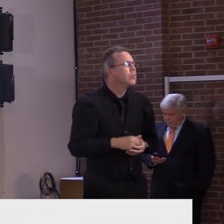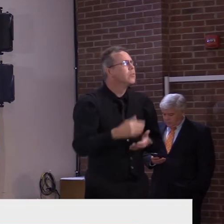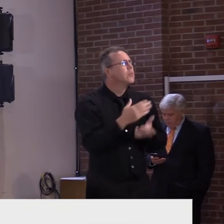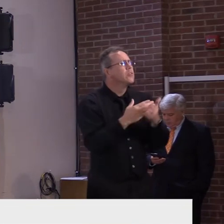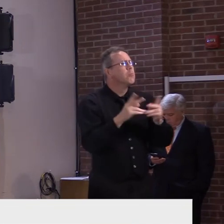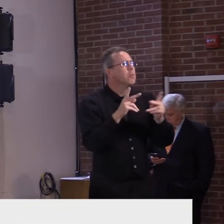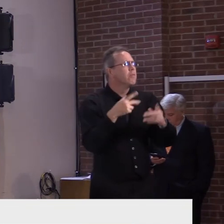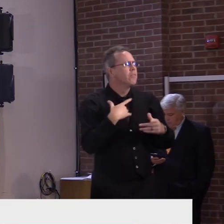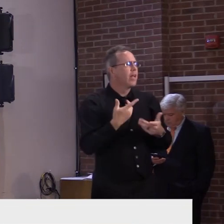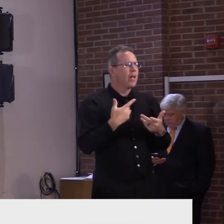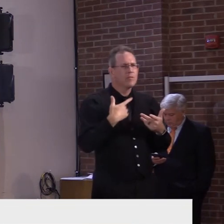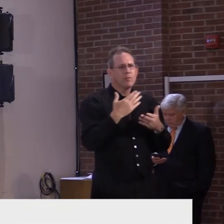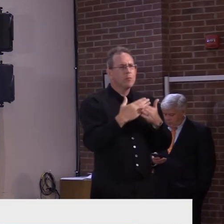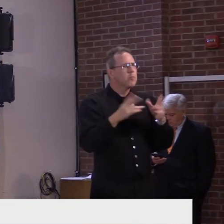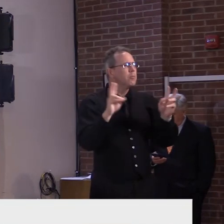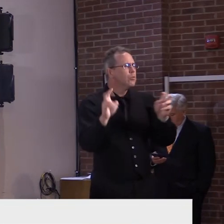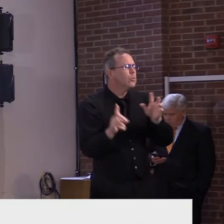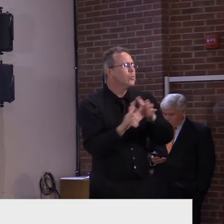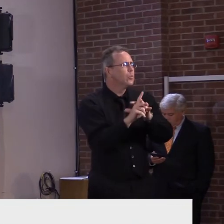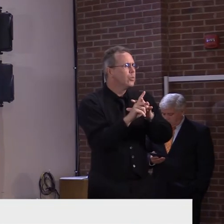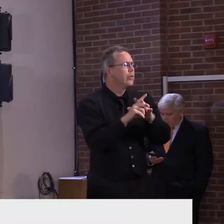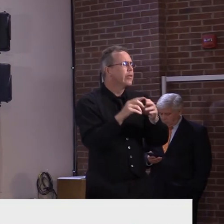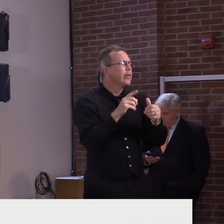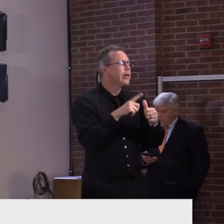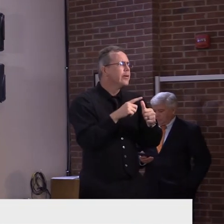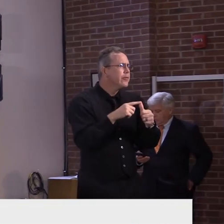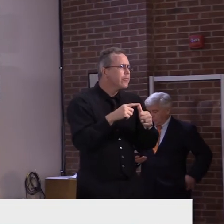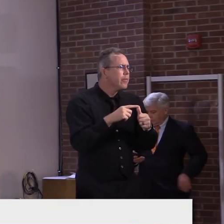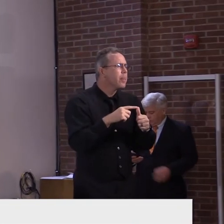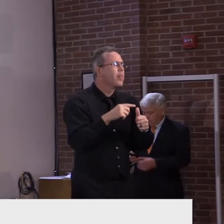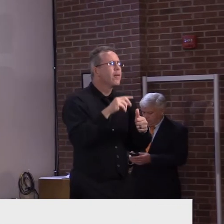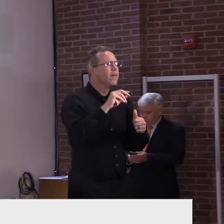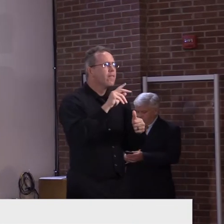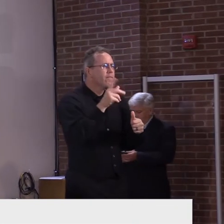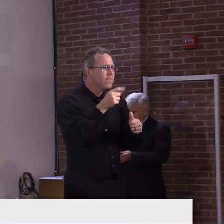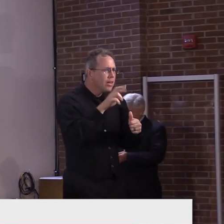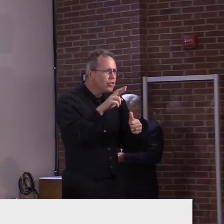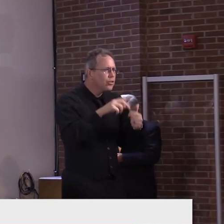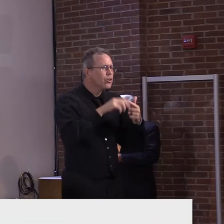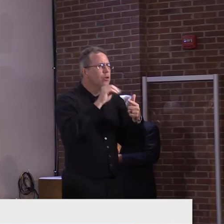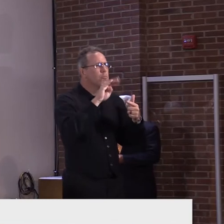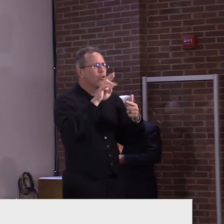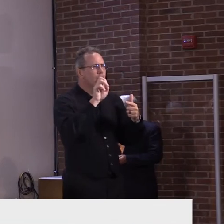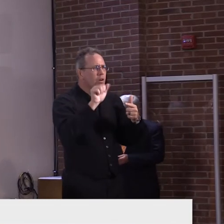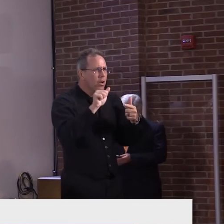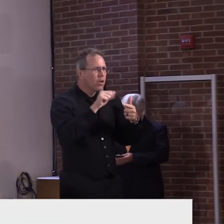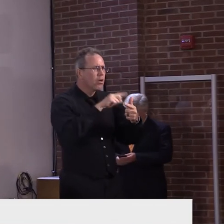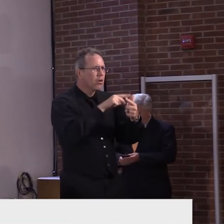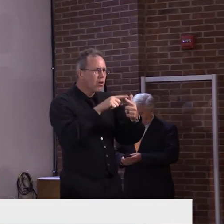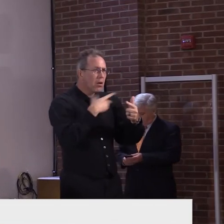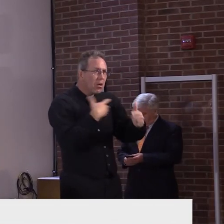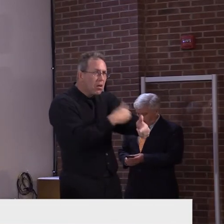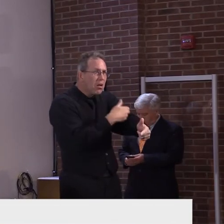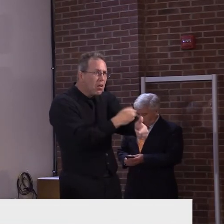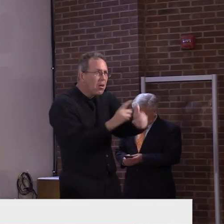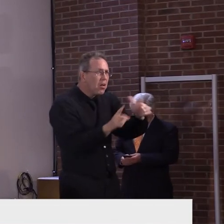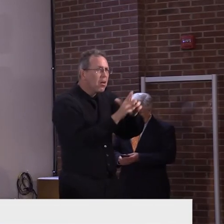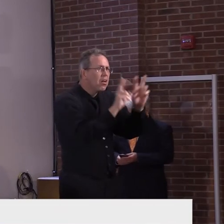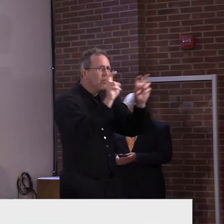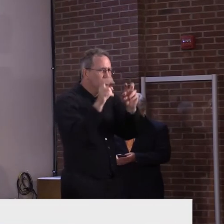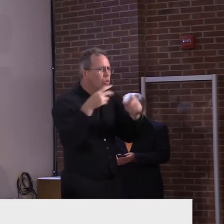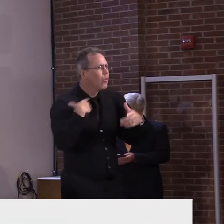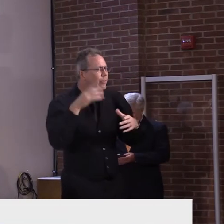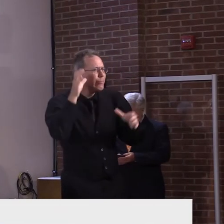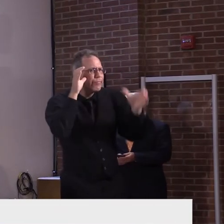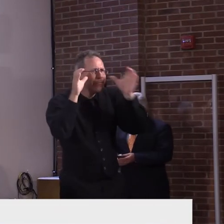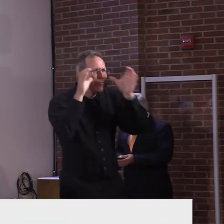the mRNA vaccines. And the reality is, now we've got more data from research on myocarditis, and we